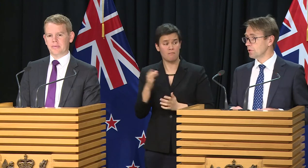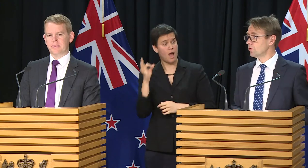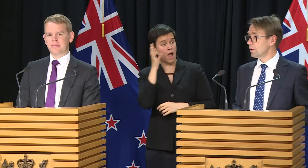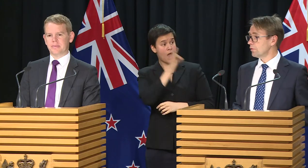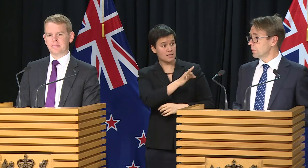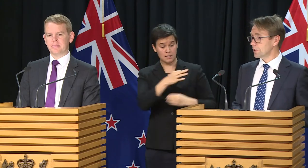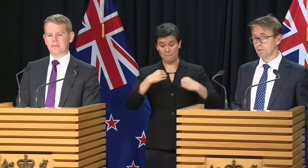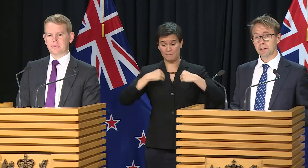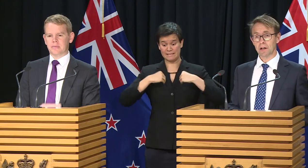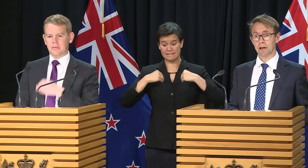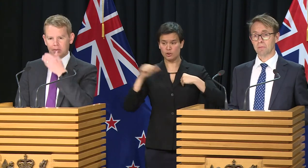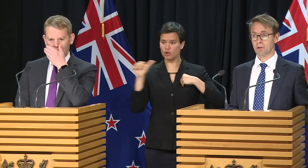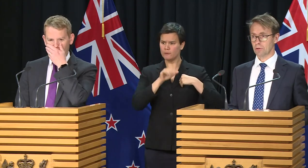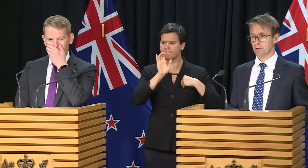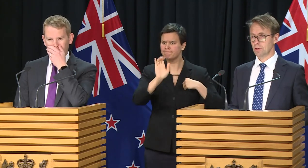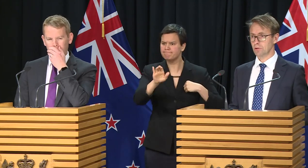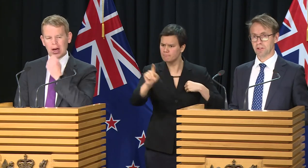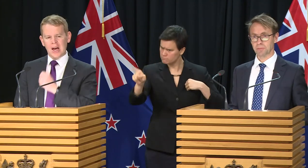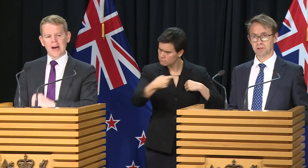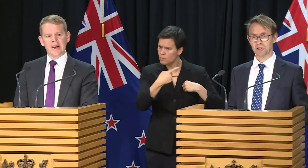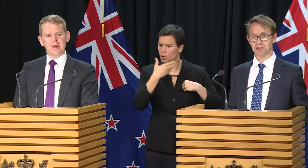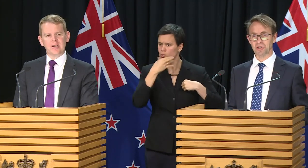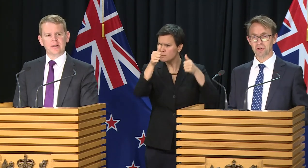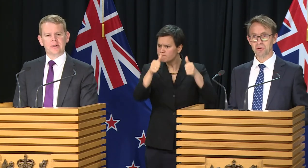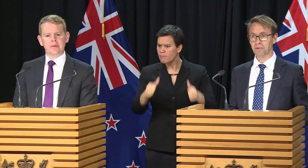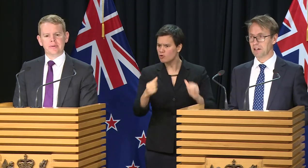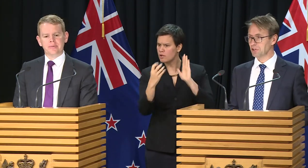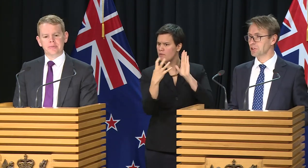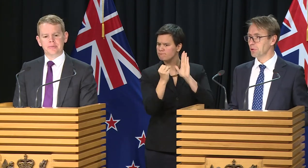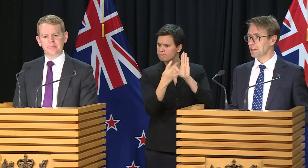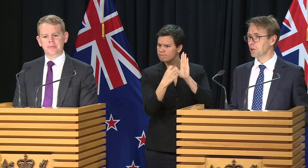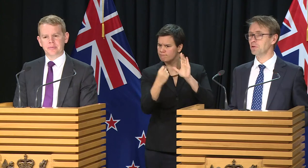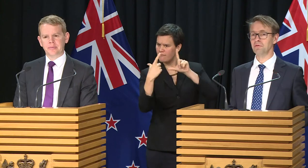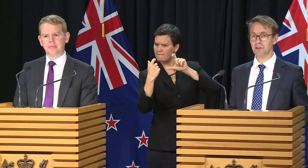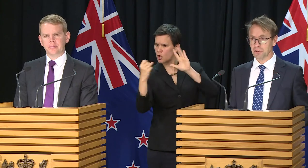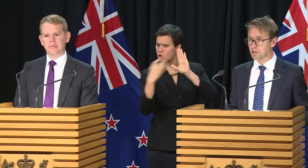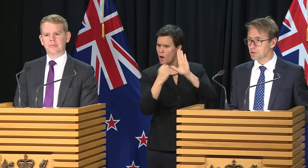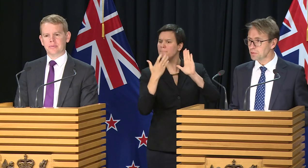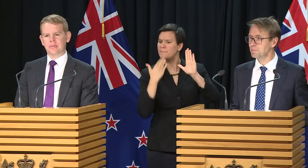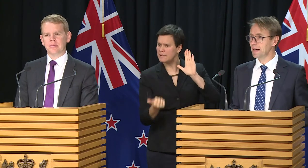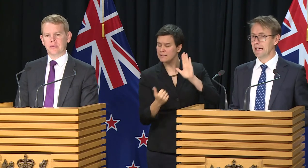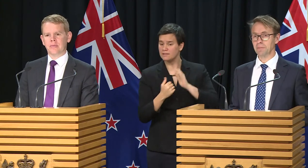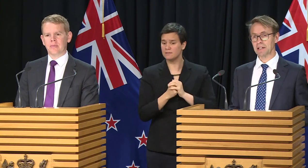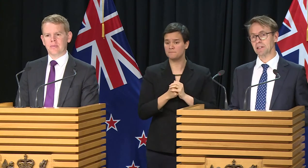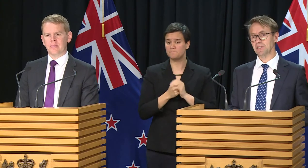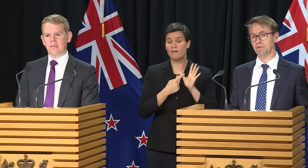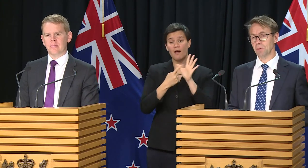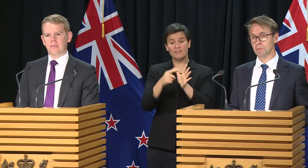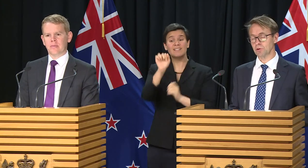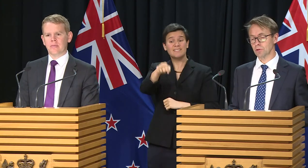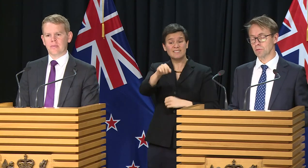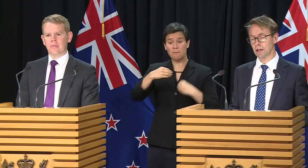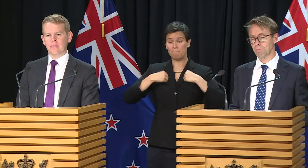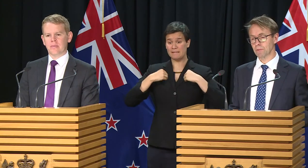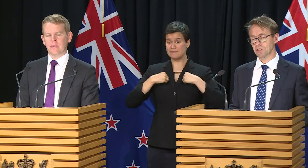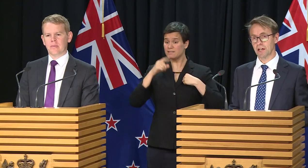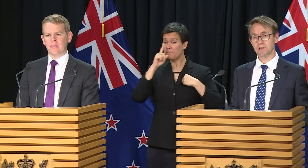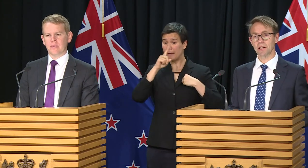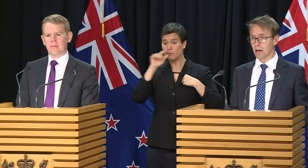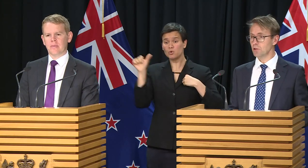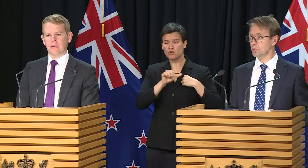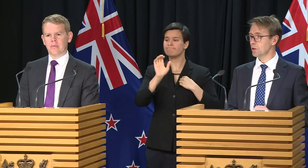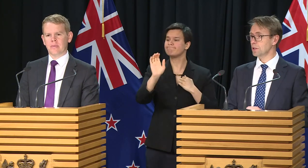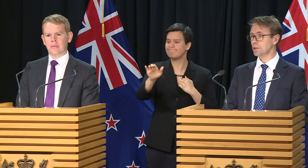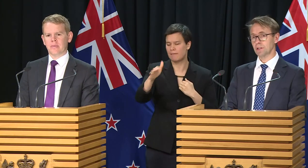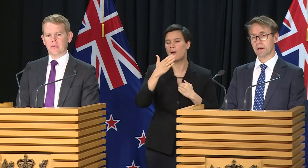fact, that's the message we've been giving. There are two things businesses can do: make the QR code very visible and make it easy for people to scan